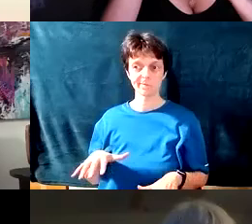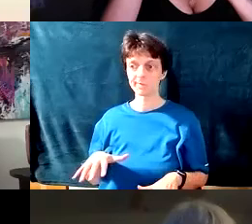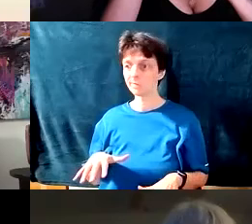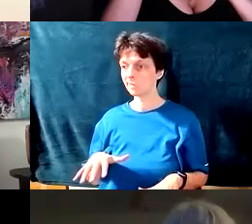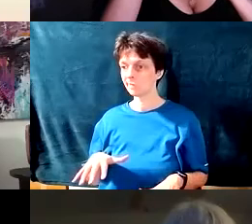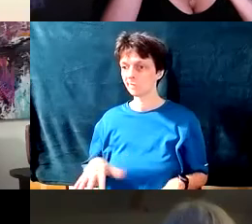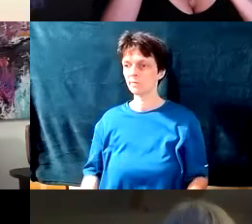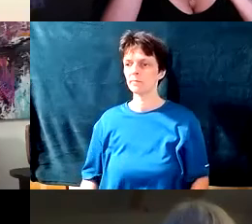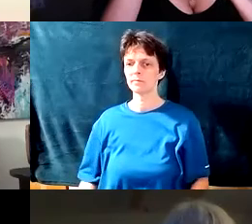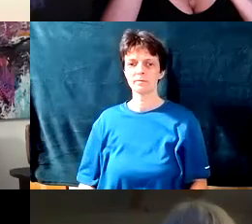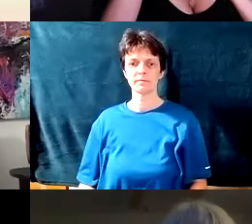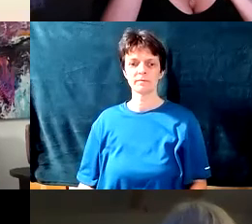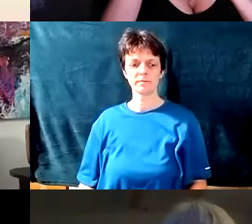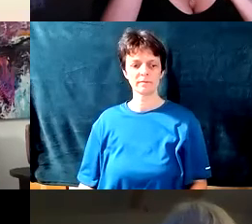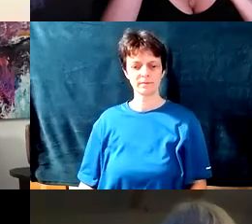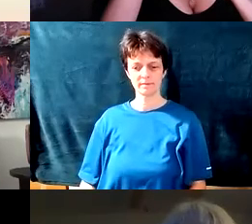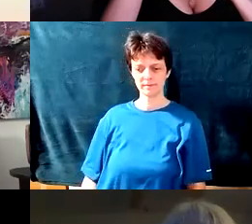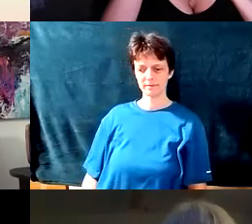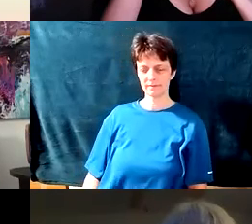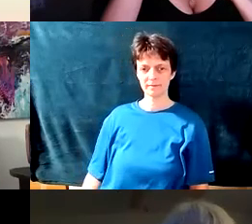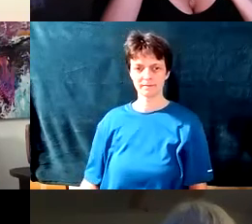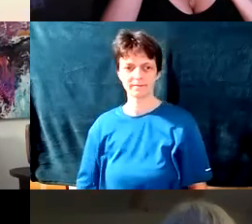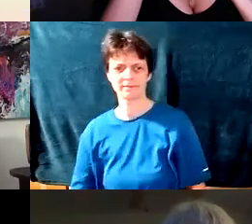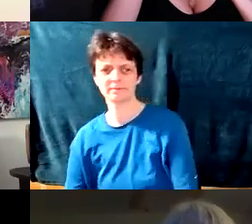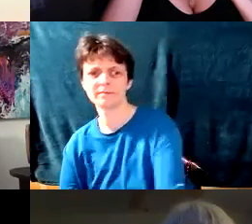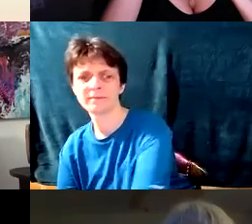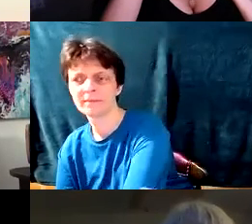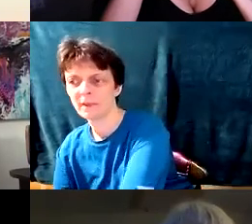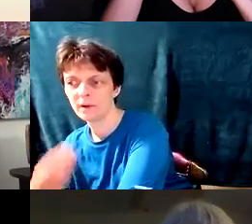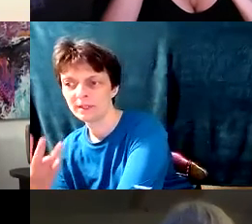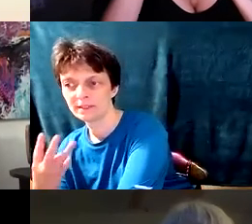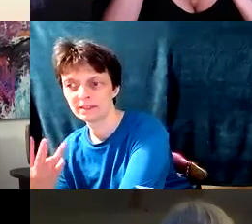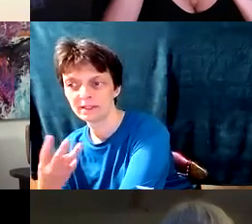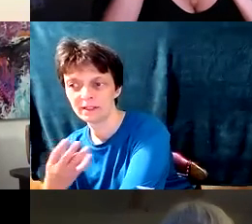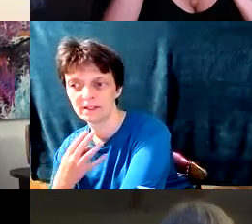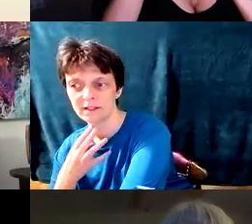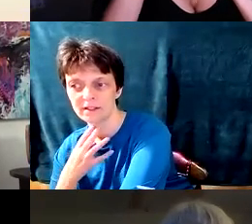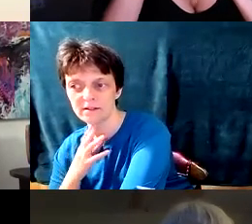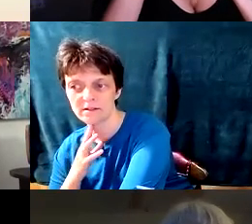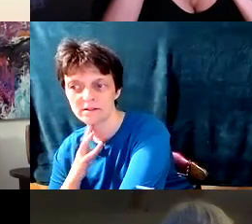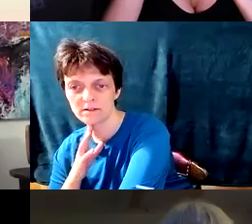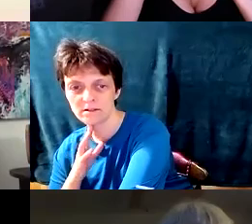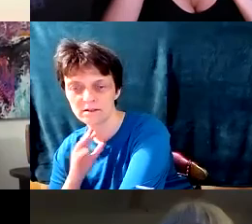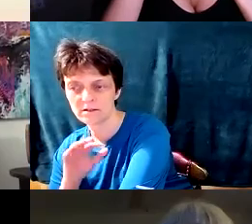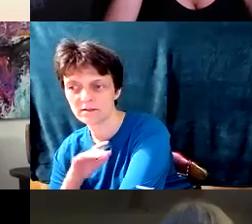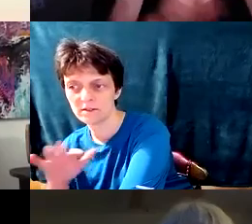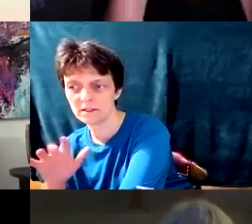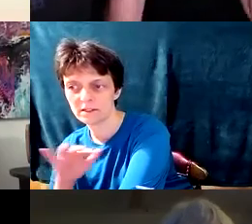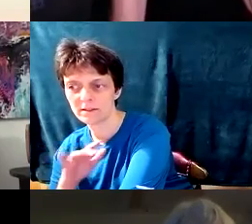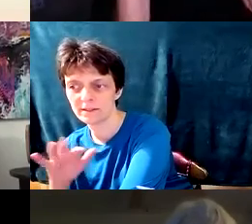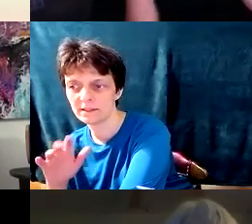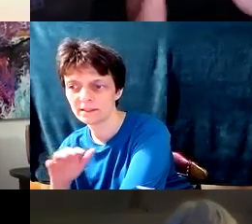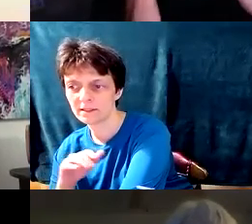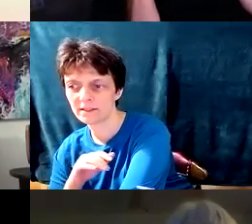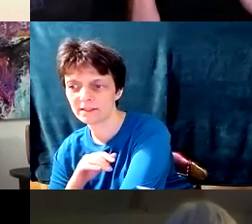and end the recording. And Wednesday, we'll be talking about finger spelling. And